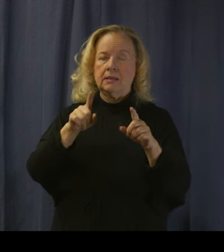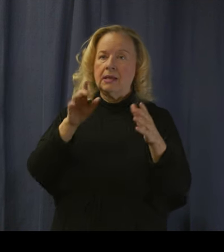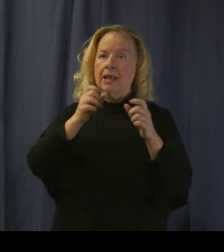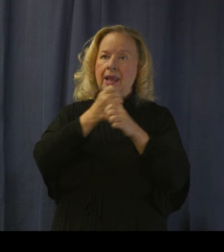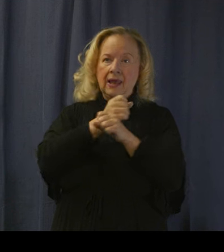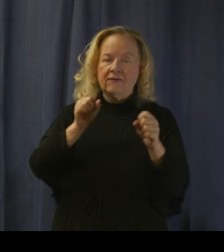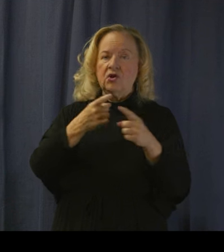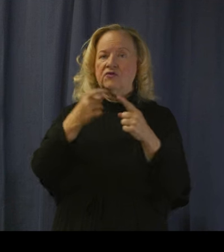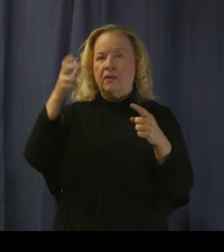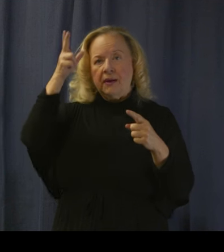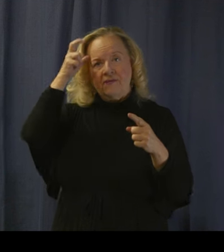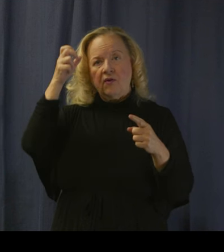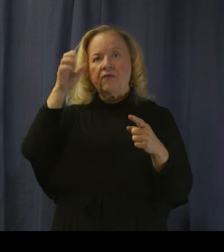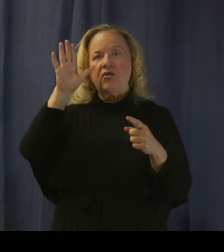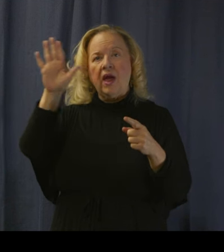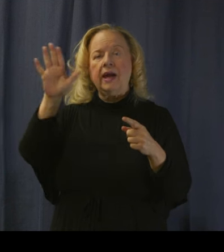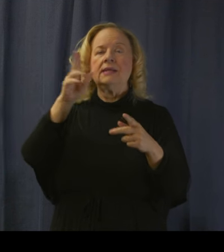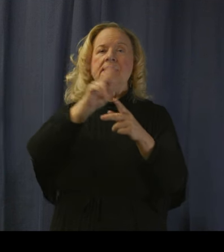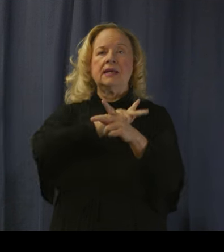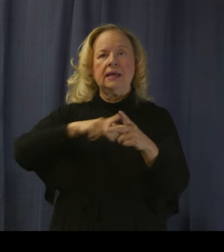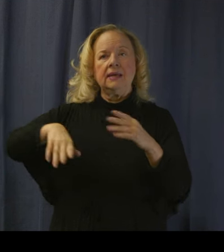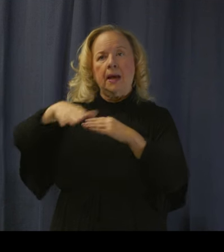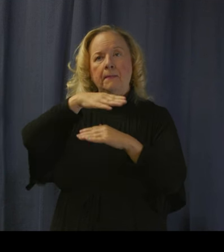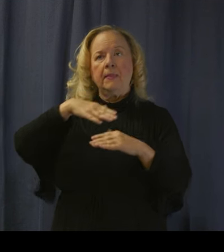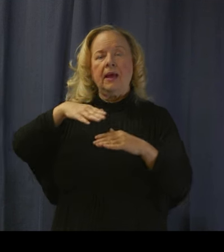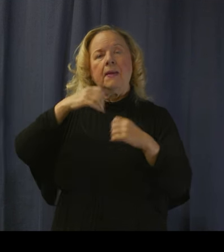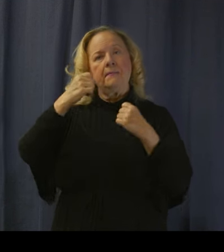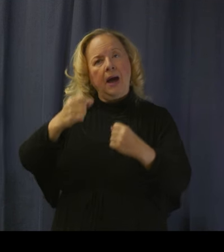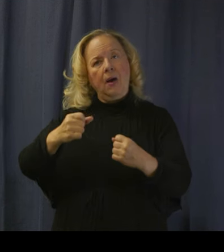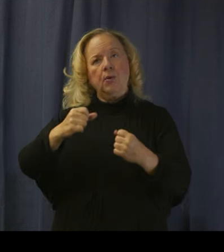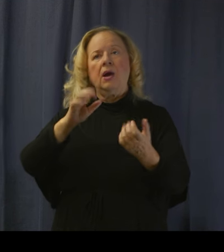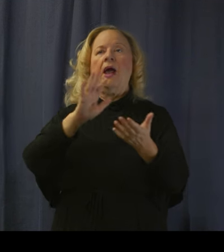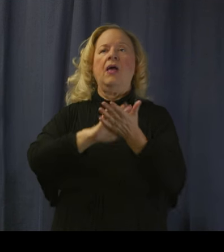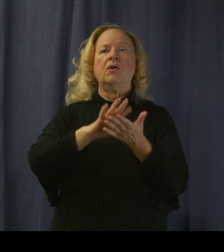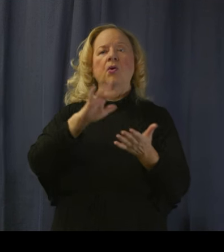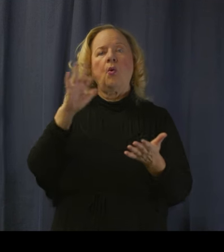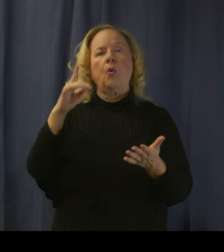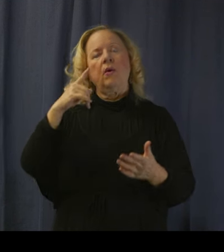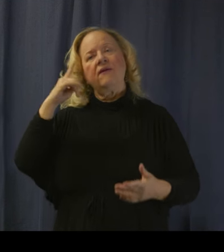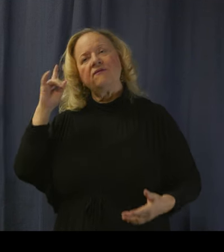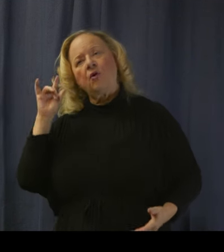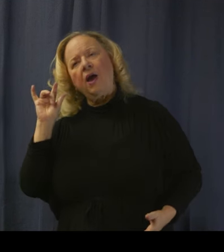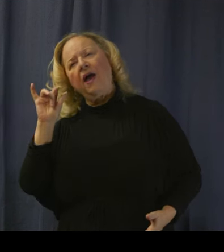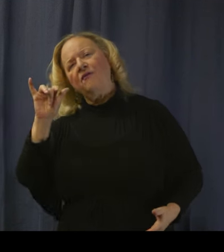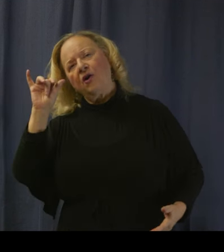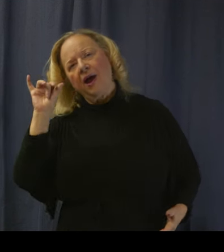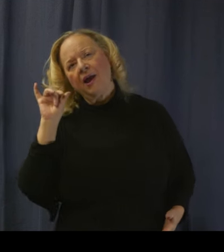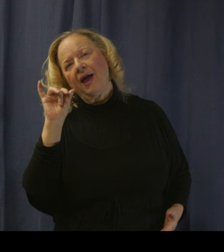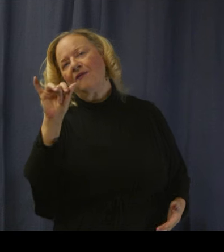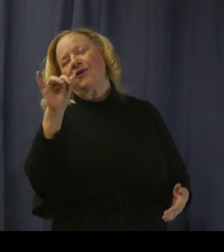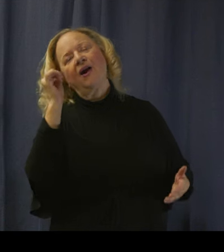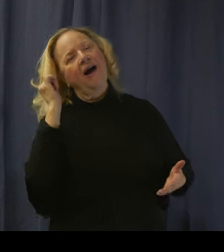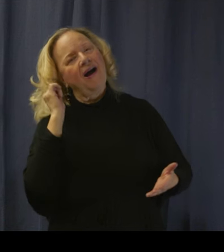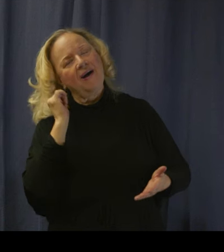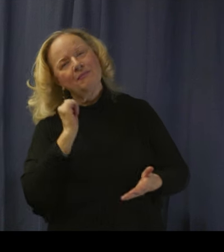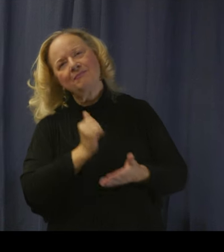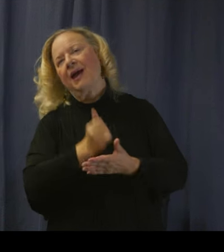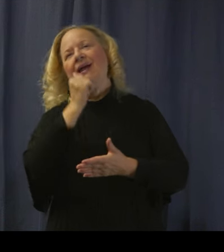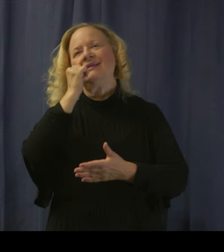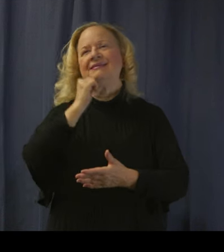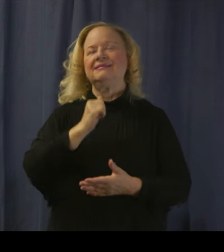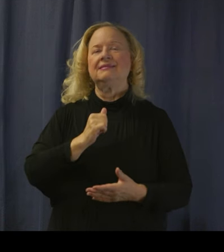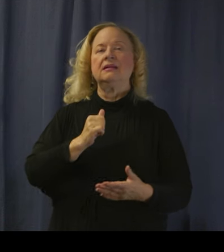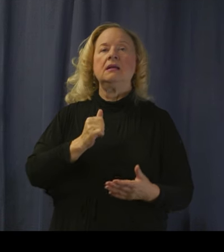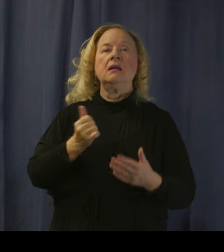For thine is the kingdom and the power and the glory forever and ever. Amen. Mode